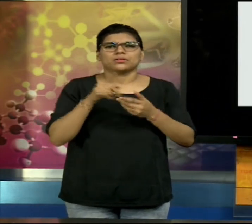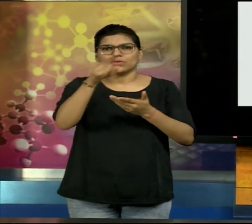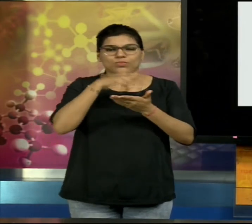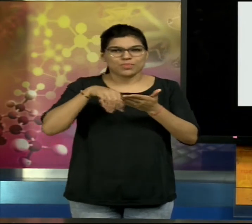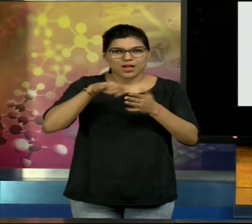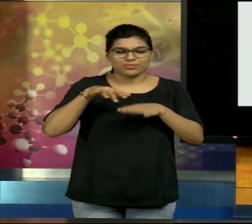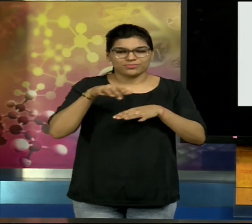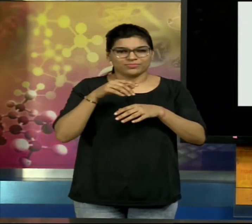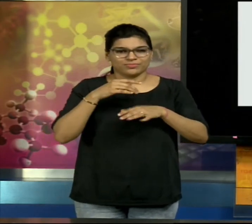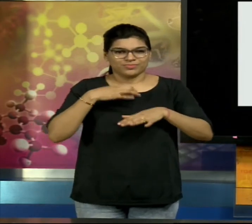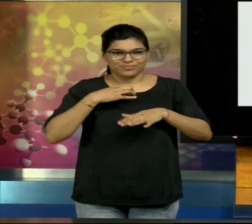Doorstep.